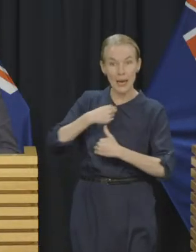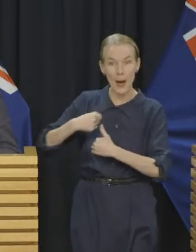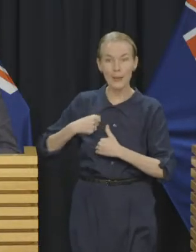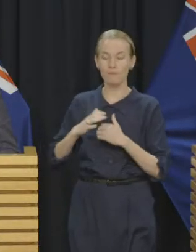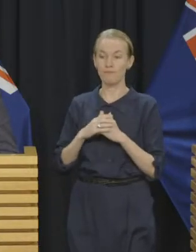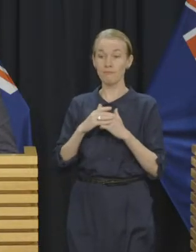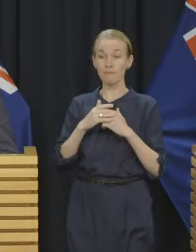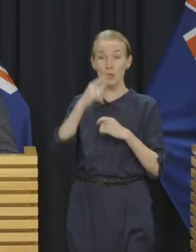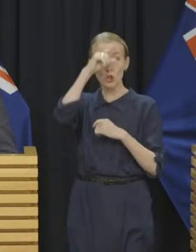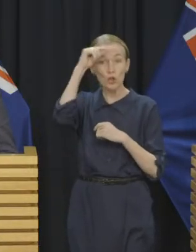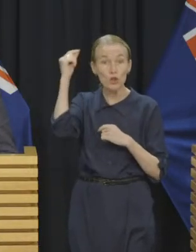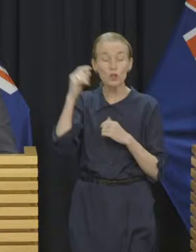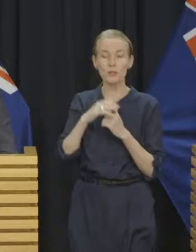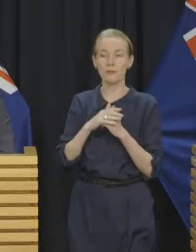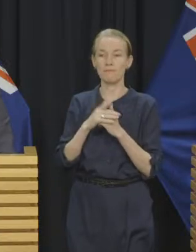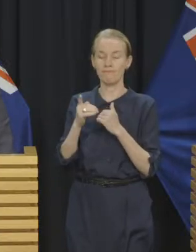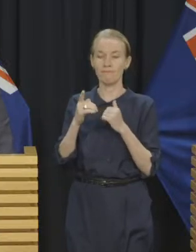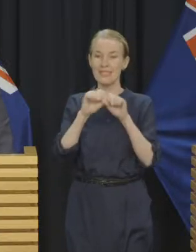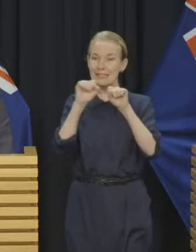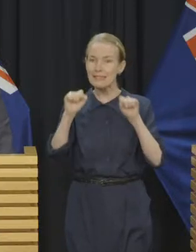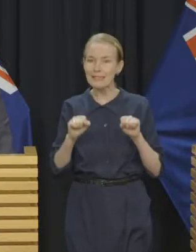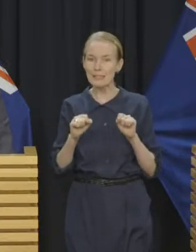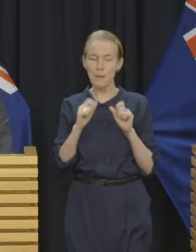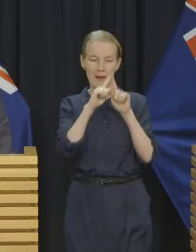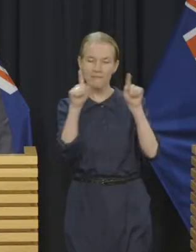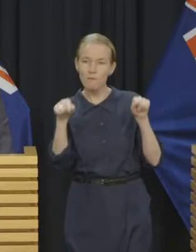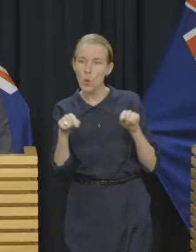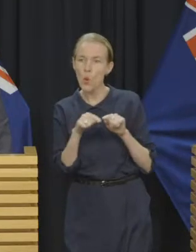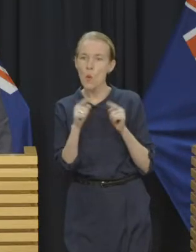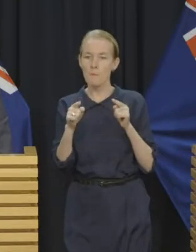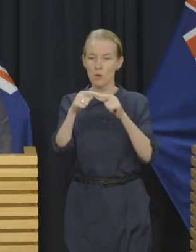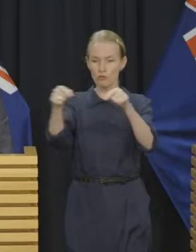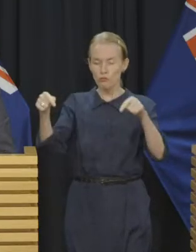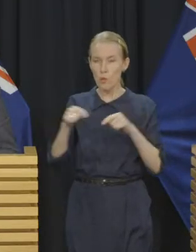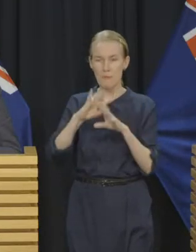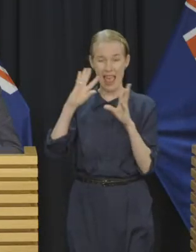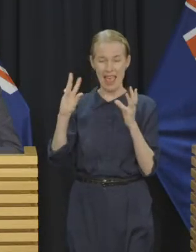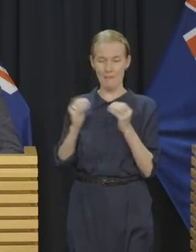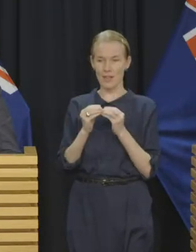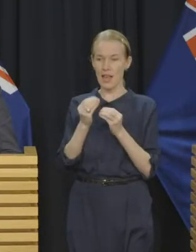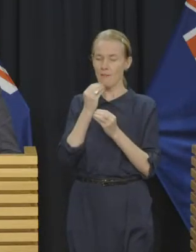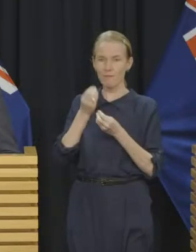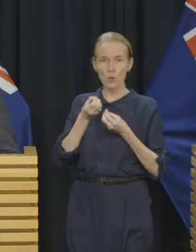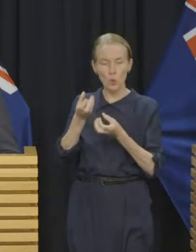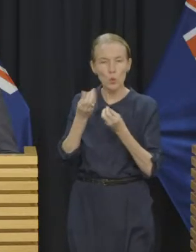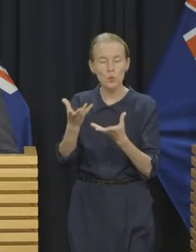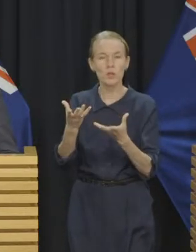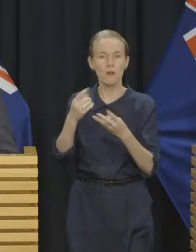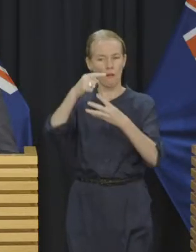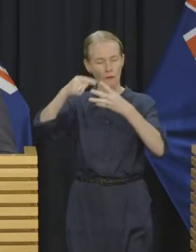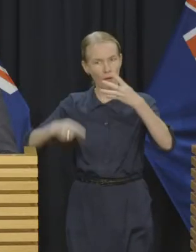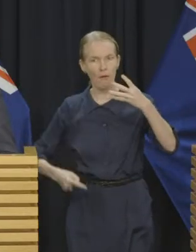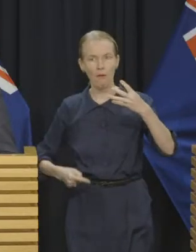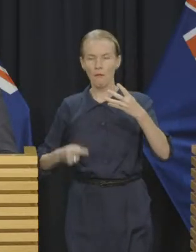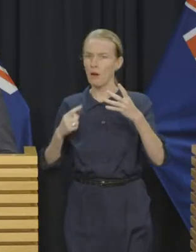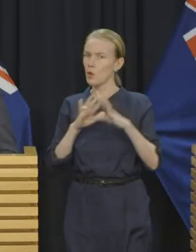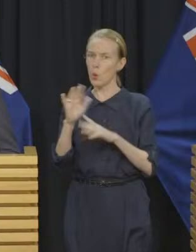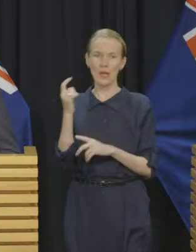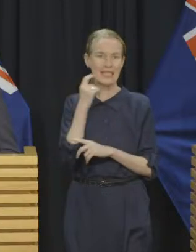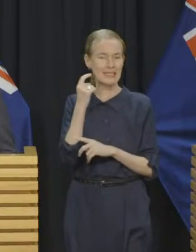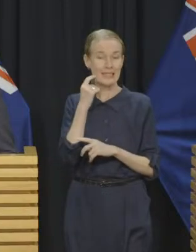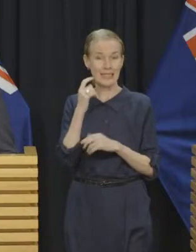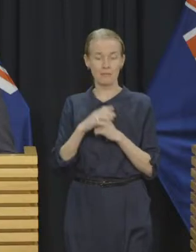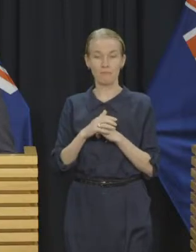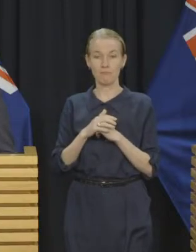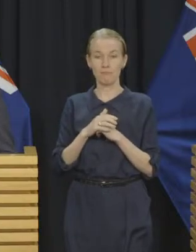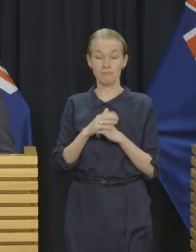teams, including all of the systems and processes that need to go around that as well. So at the moment, we've scaled this up quickly. We've